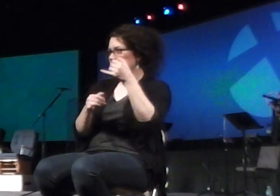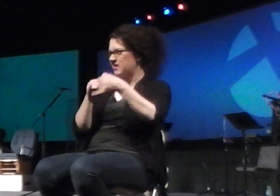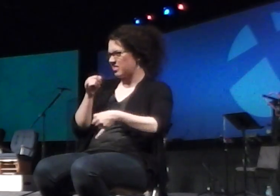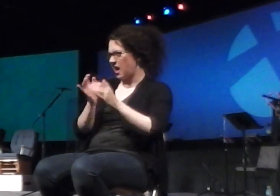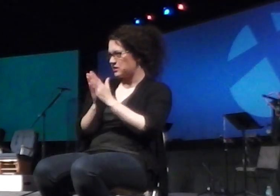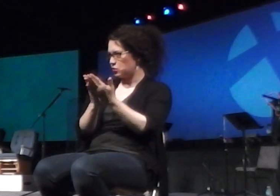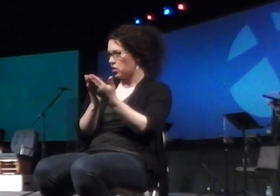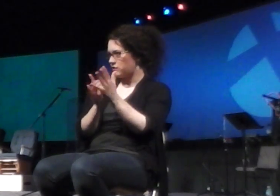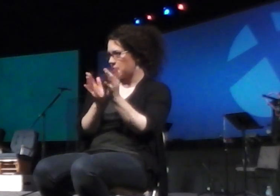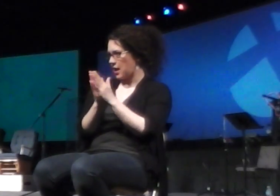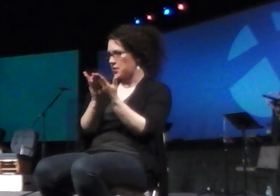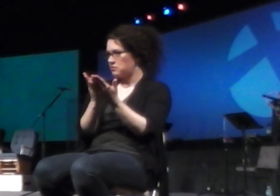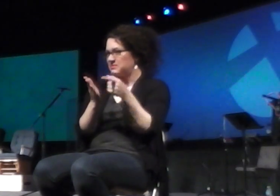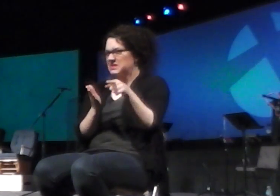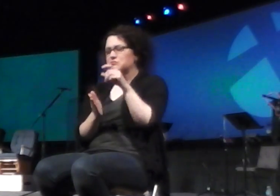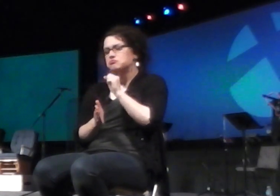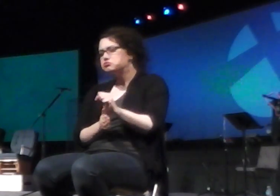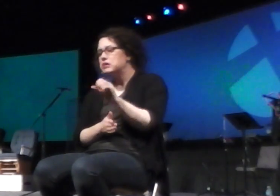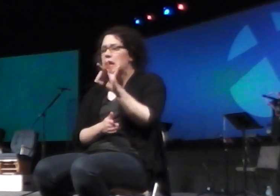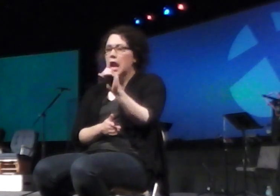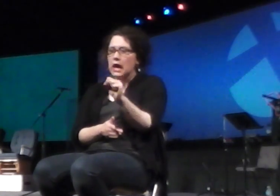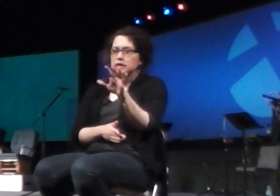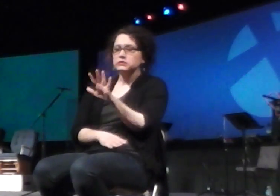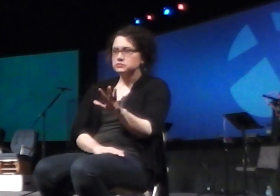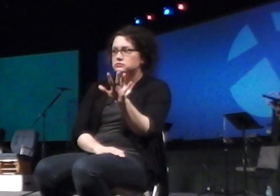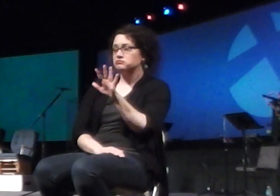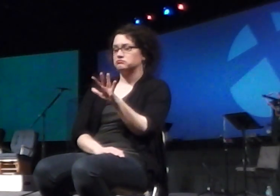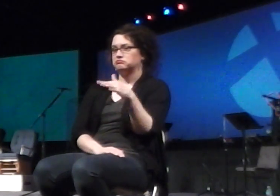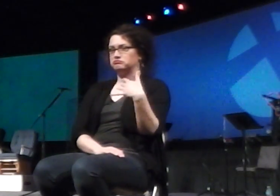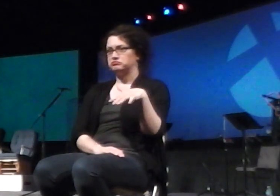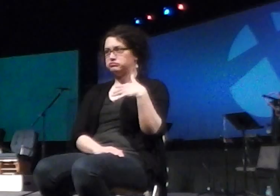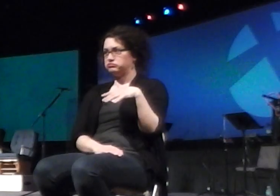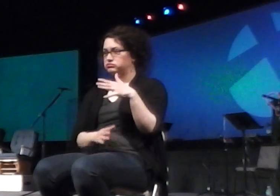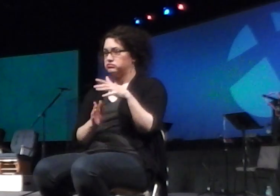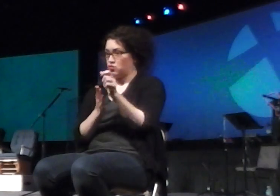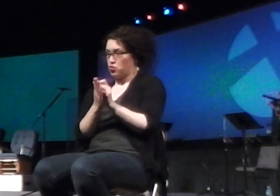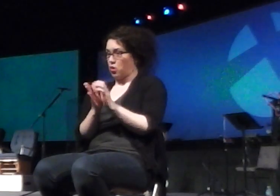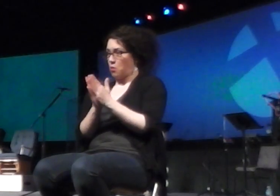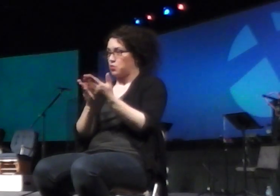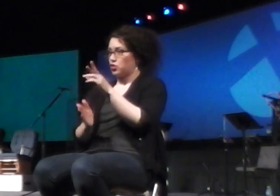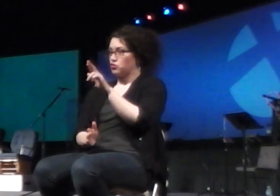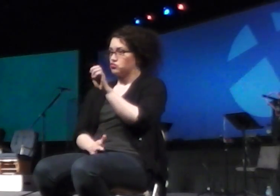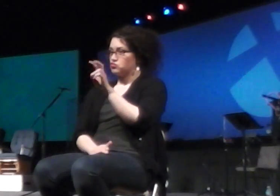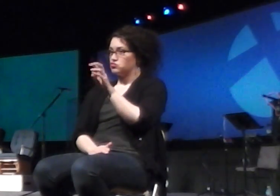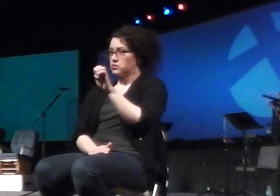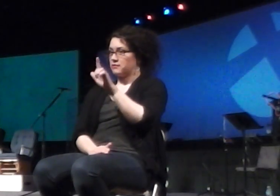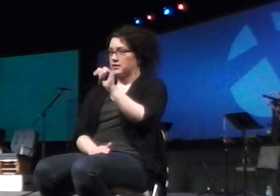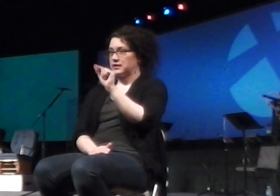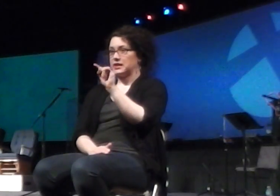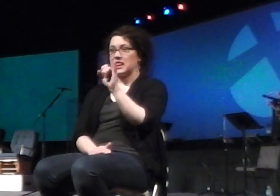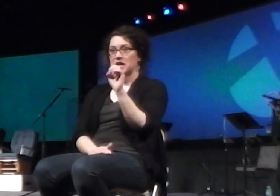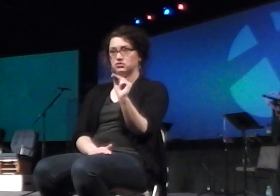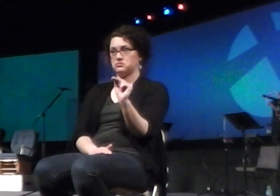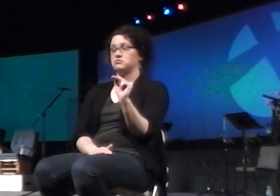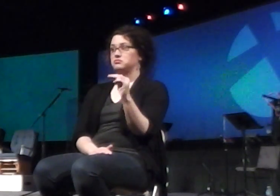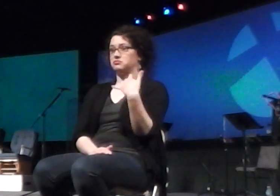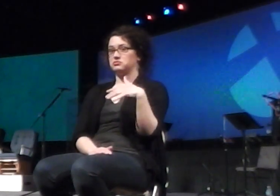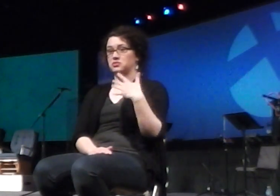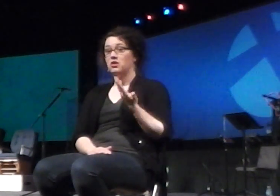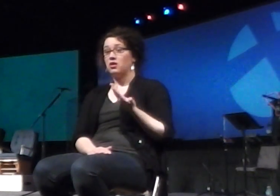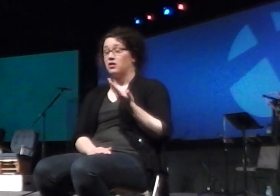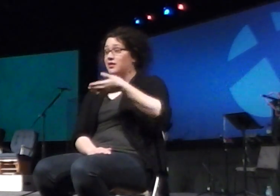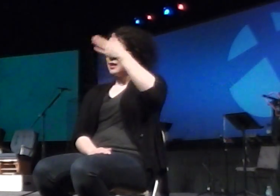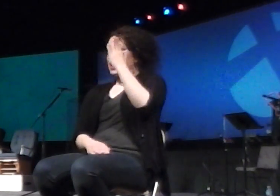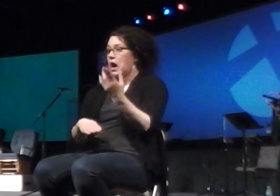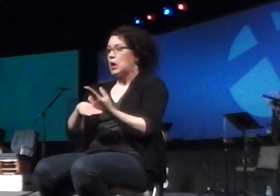in his 90s when he wrote the book of Revelation. So God uses, all throughout the Bible, different